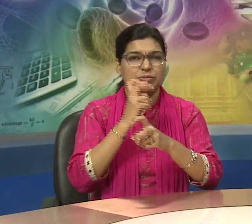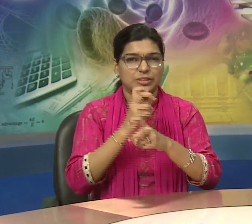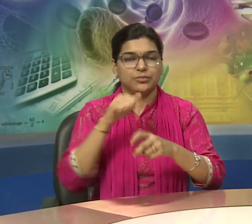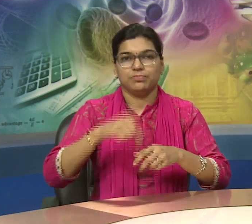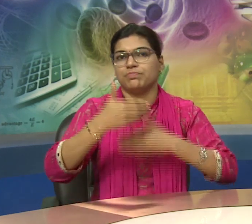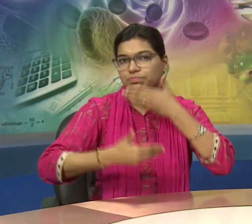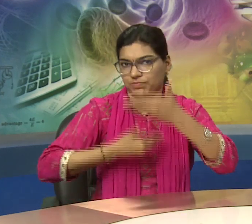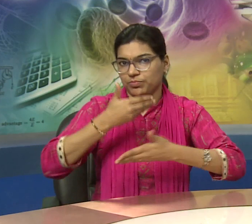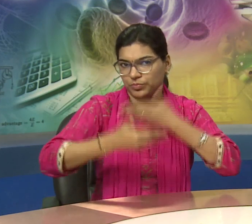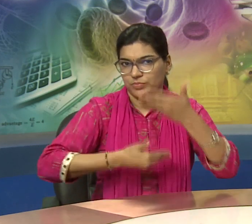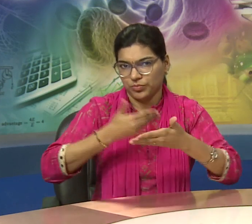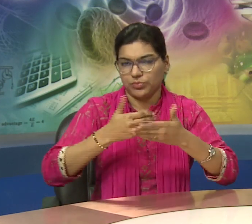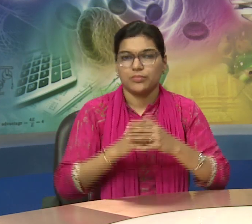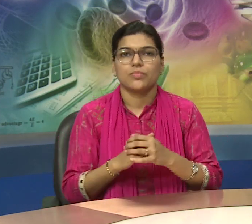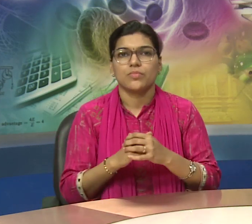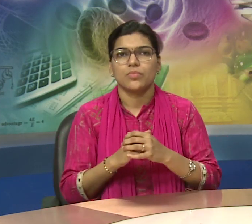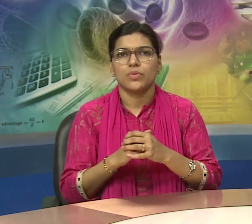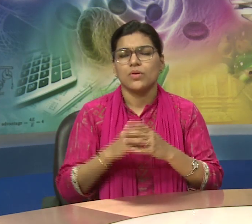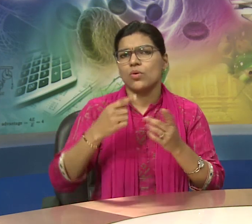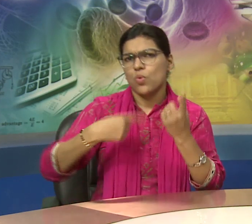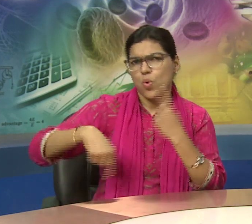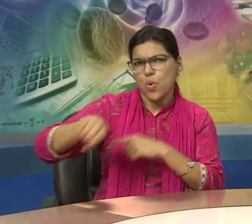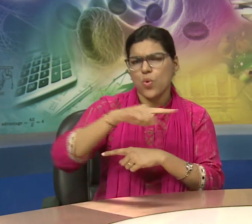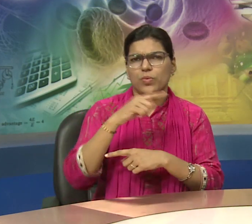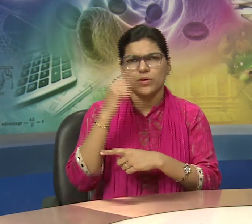all, we will be doing difficult words.